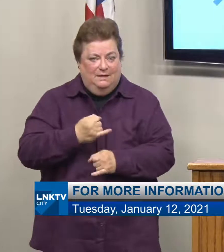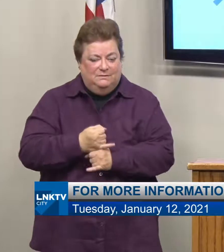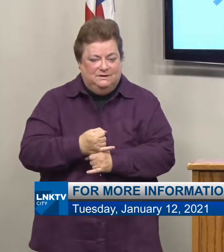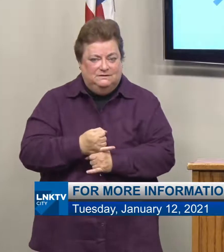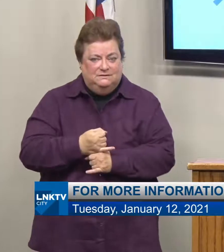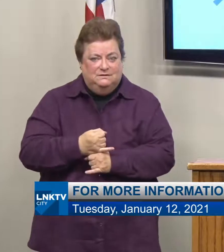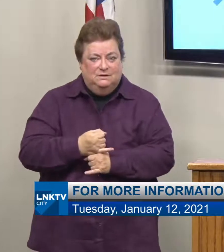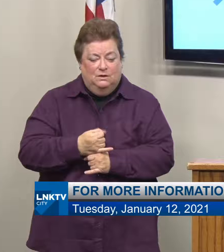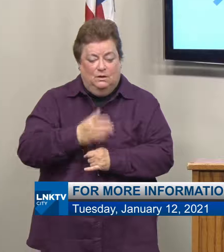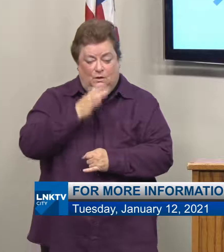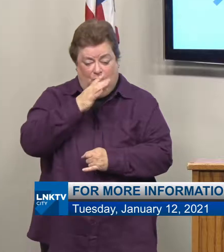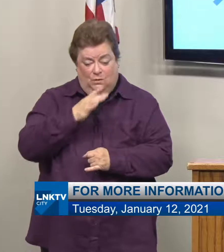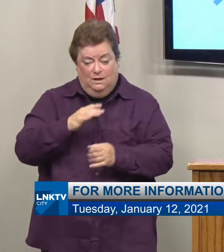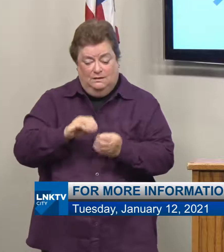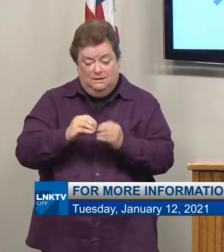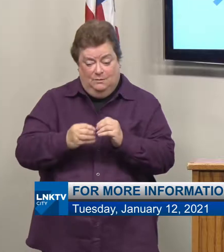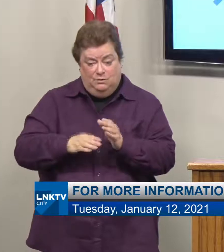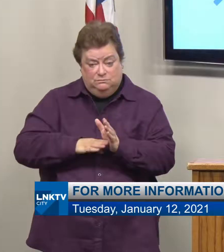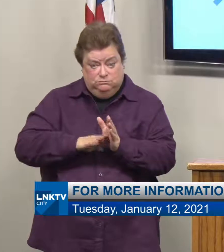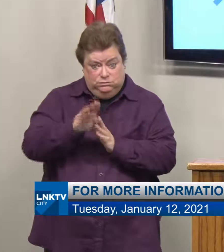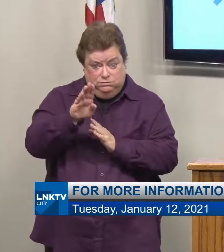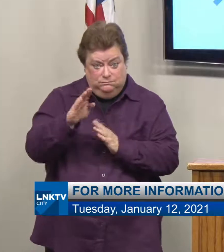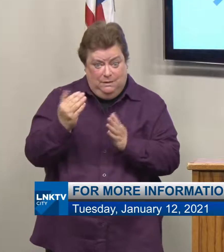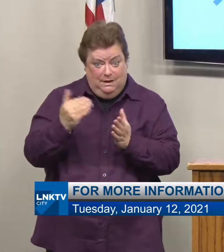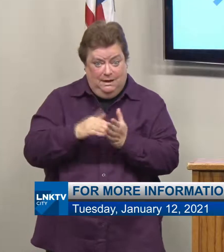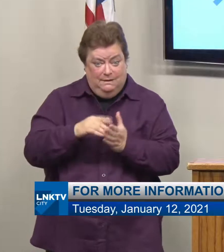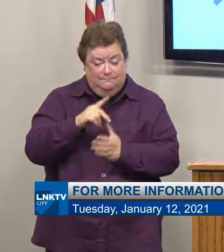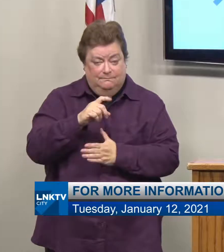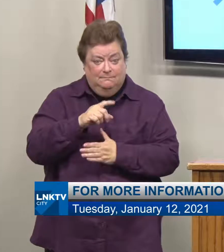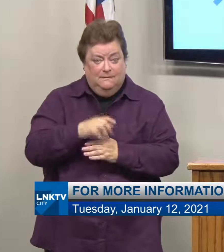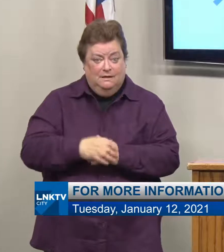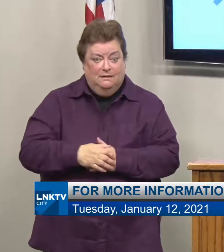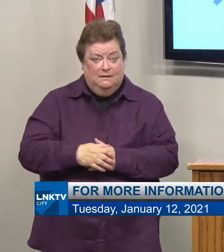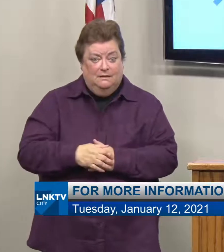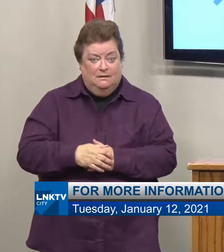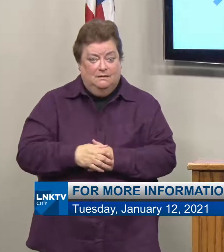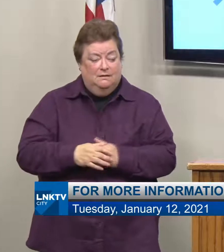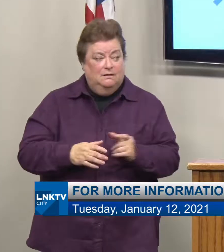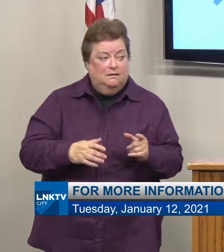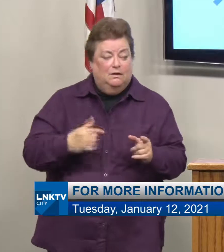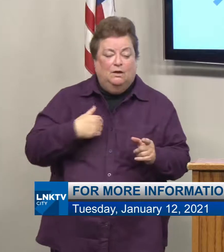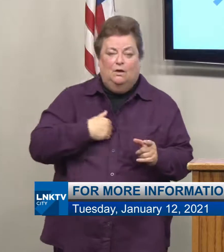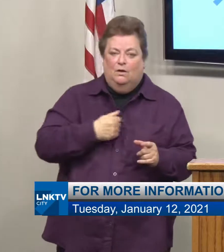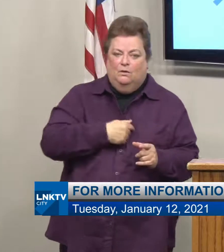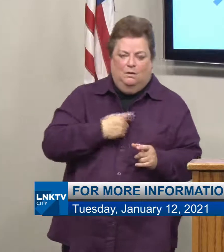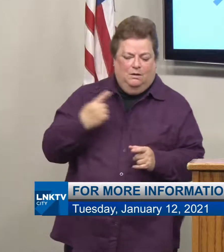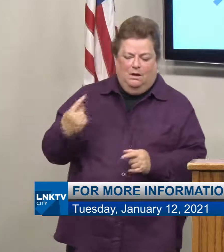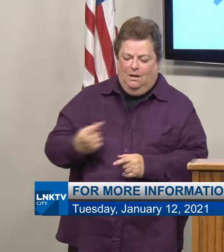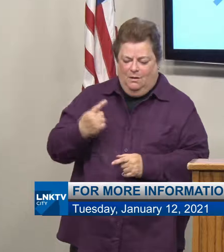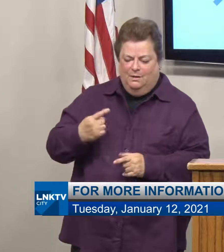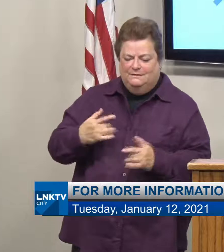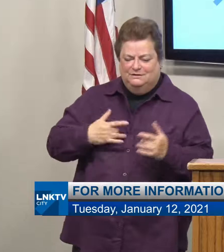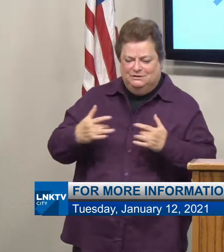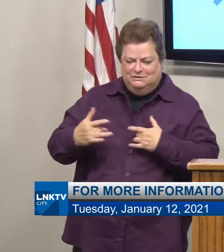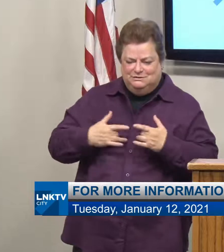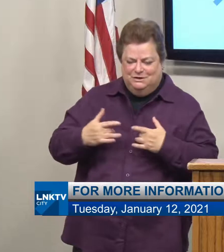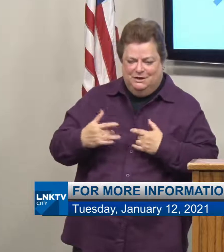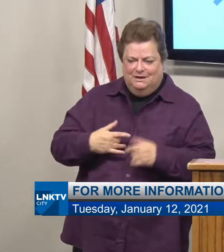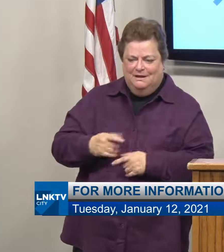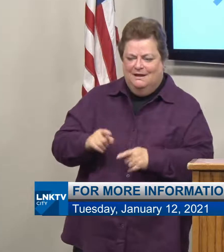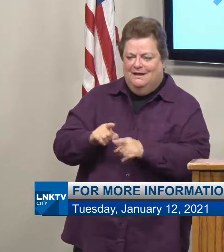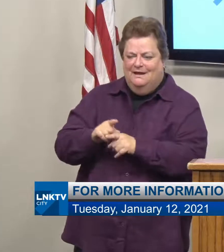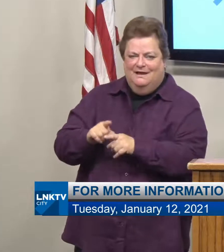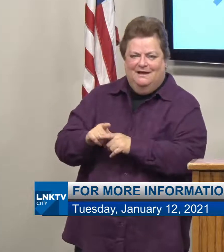of a surge in caseloads? Well, Brent, we'd always be concerned when, you know, it's like a small